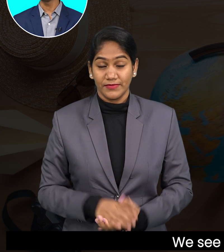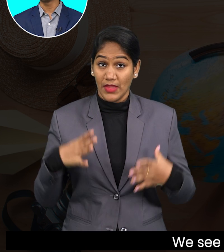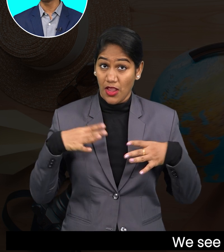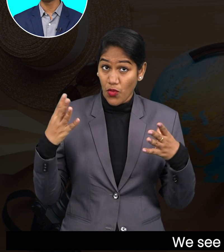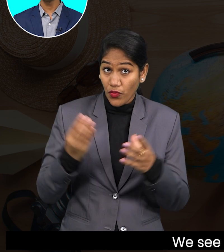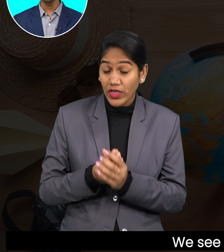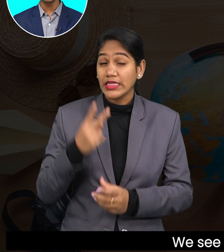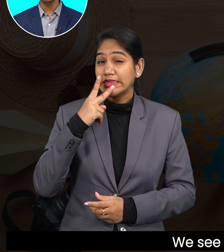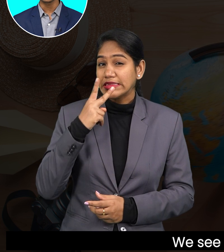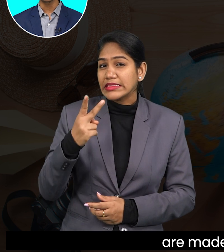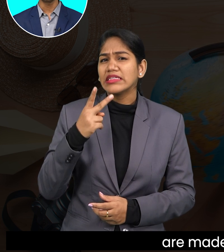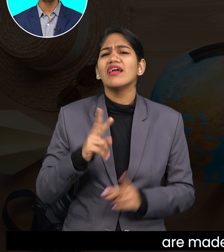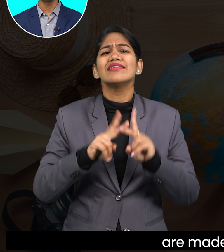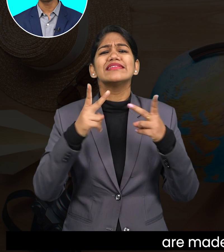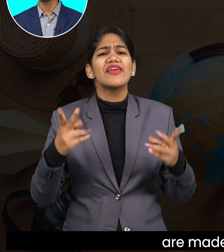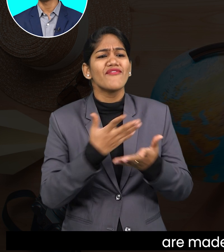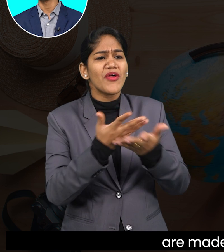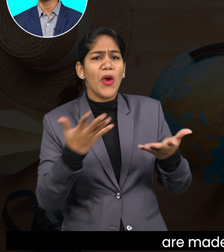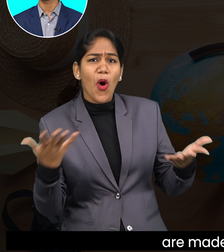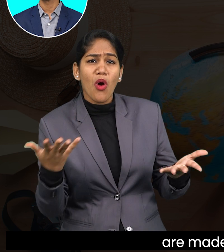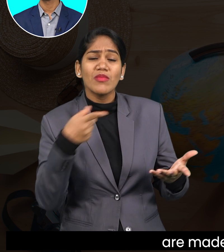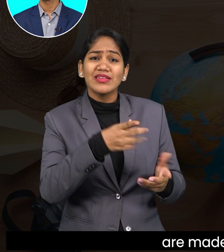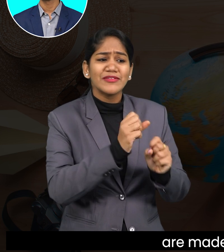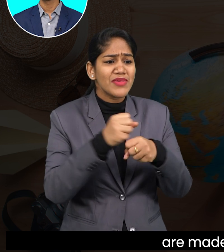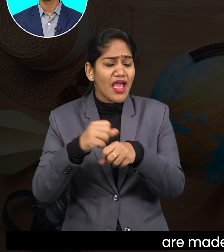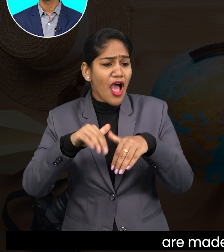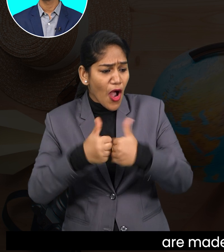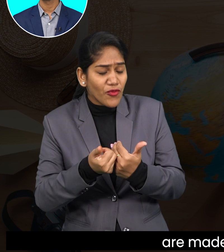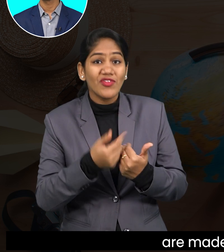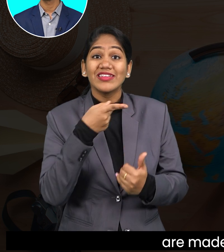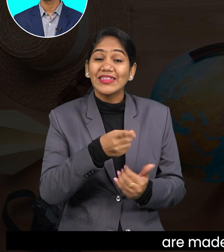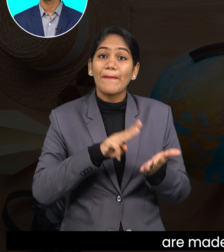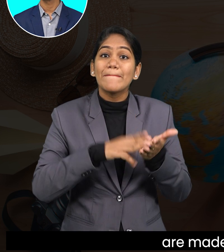We see that different objects are made of different materials.